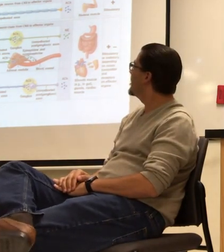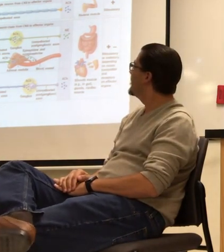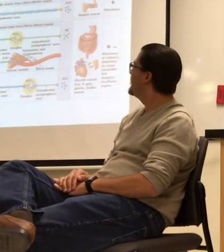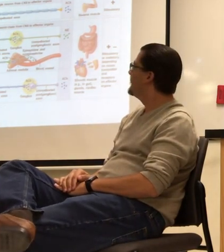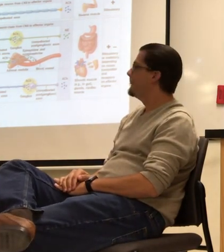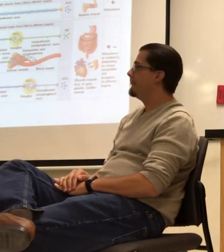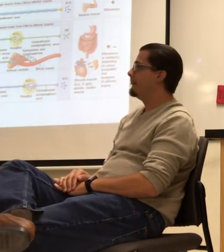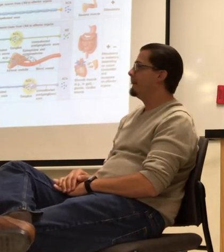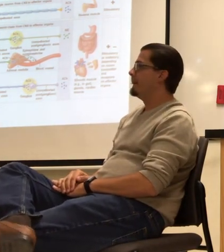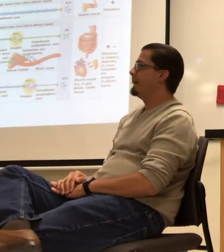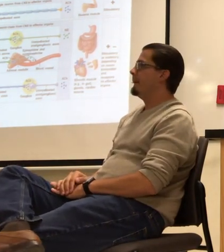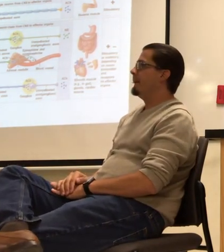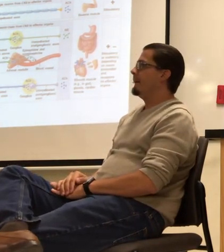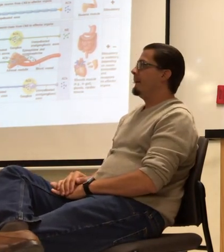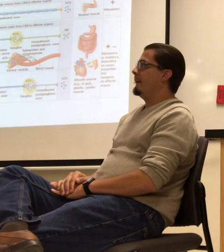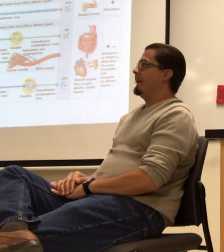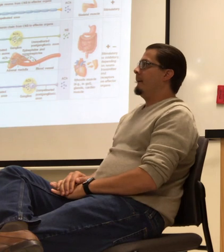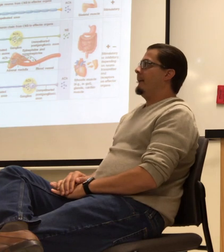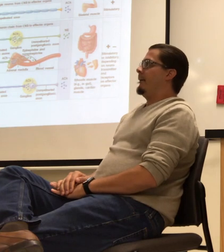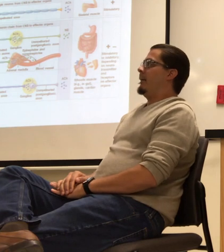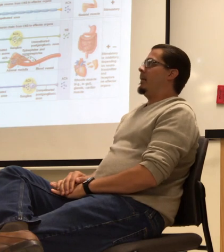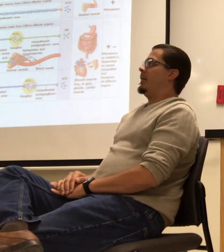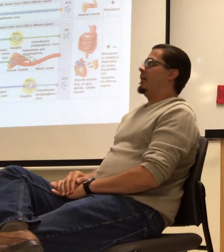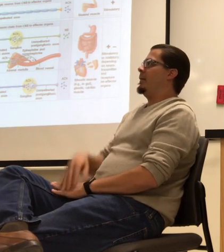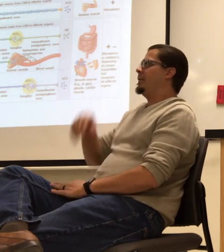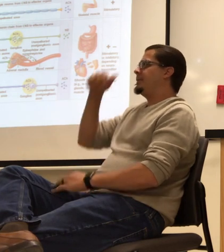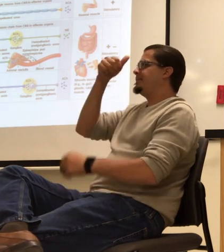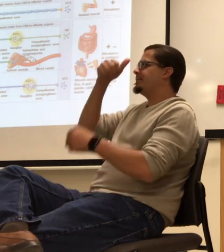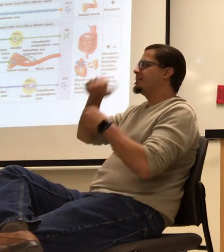Remember when I would kind of like draw a cross-section of a spinal cord,